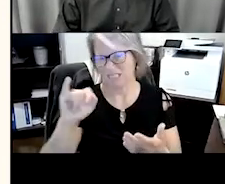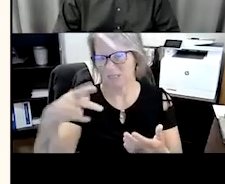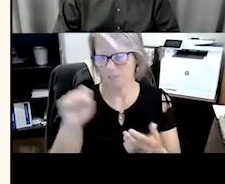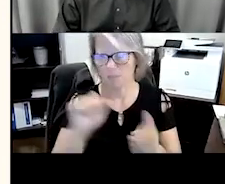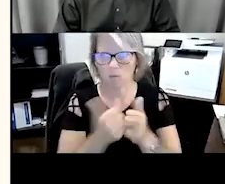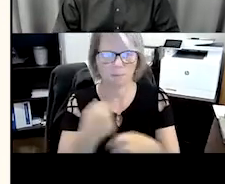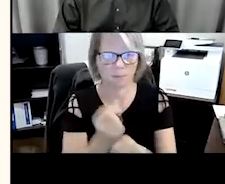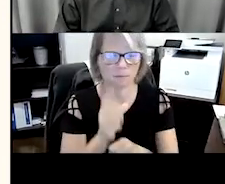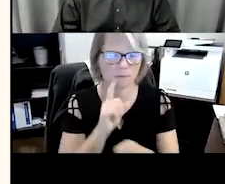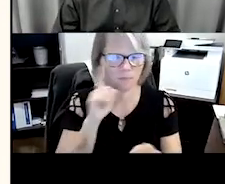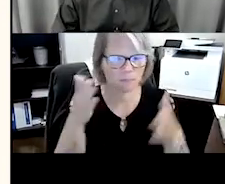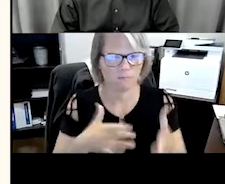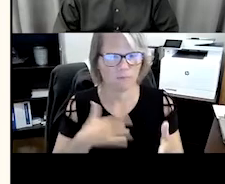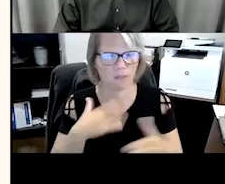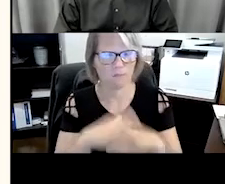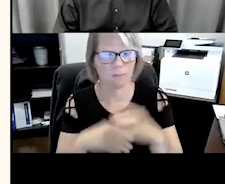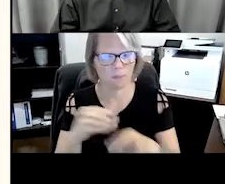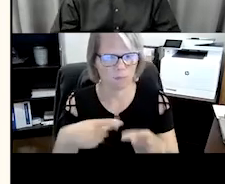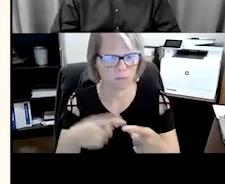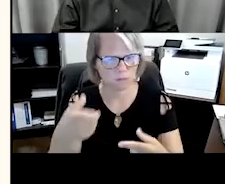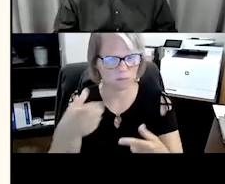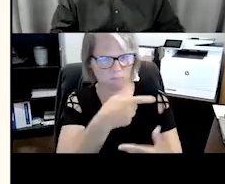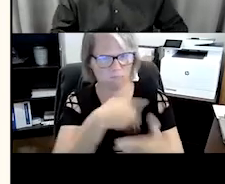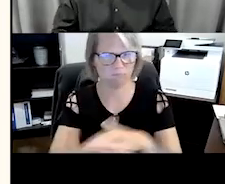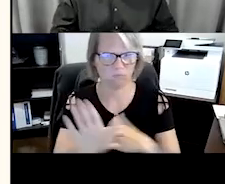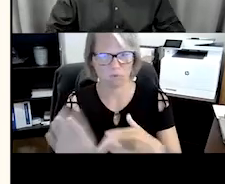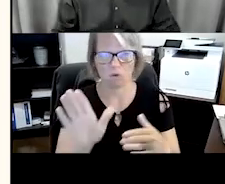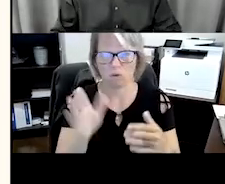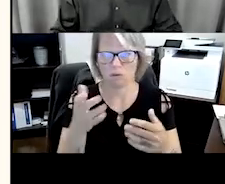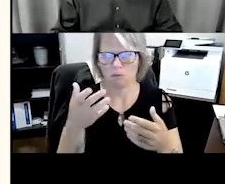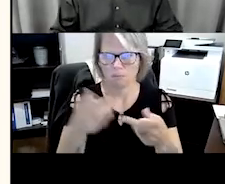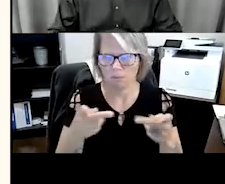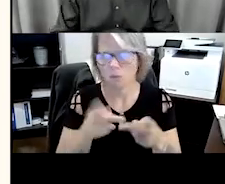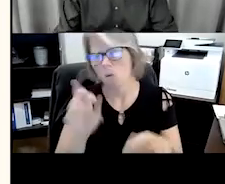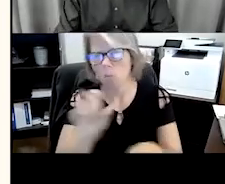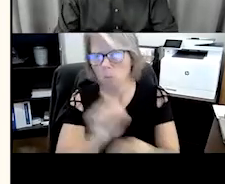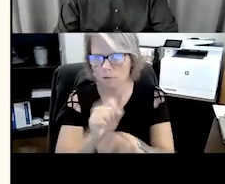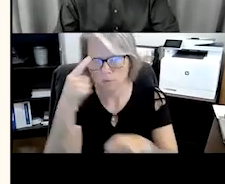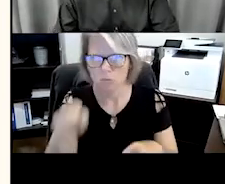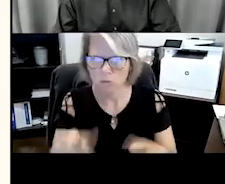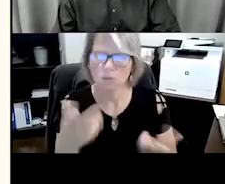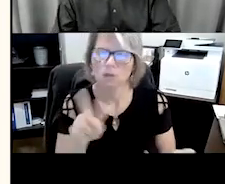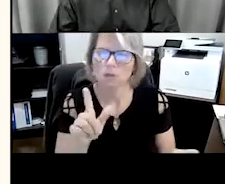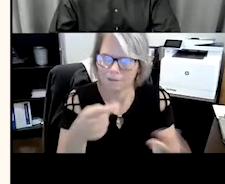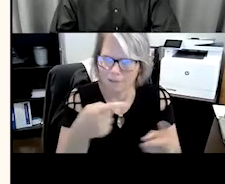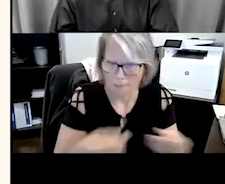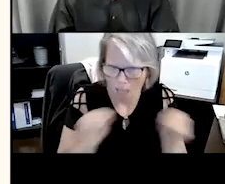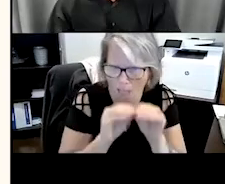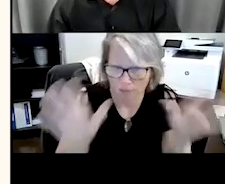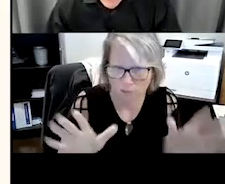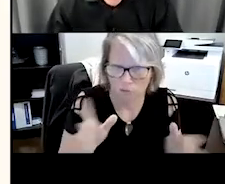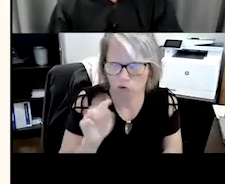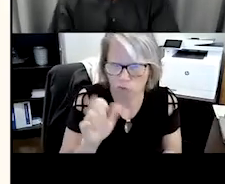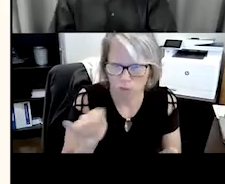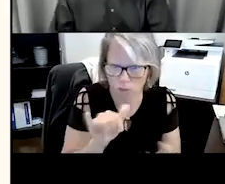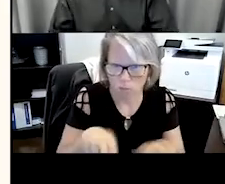And again, just tips on how to make deaf people feel comfortable when we're in your place of business, or if we're working